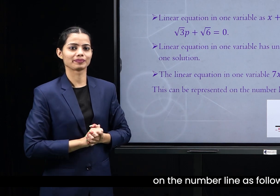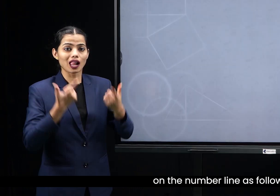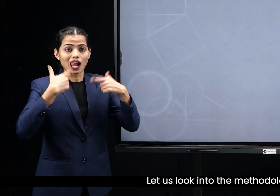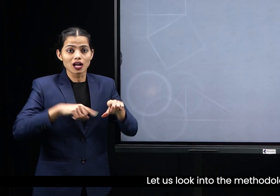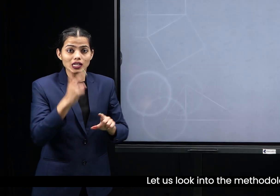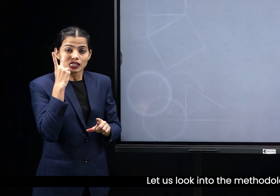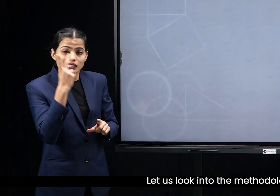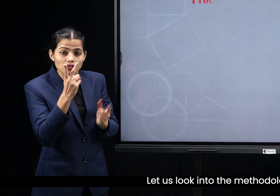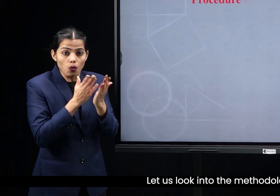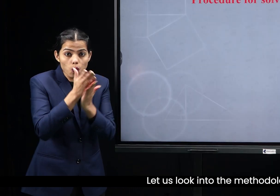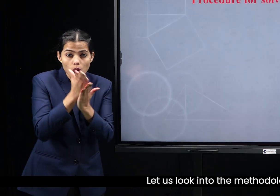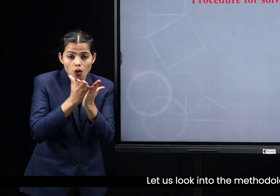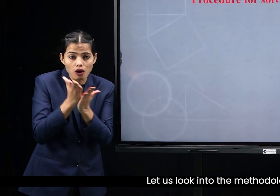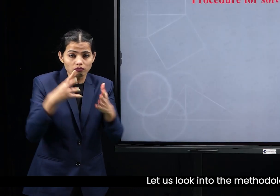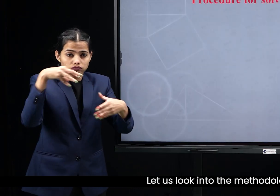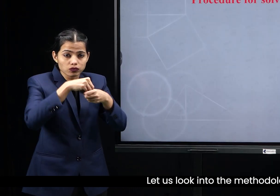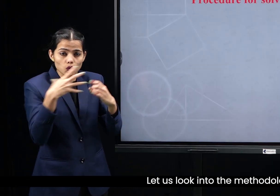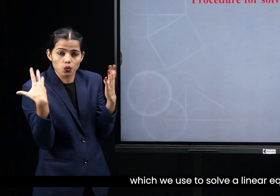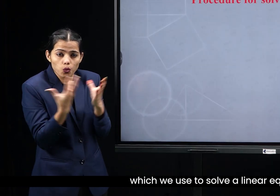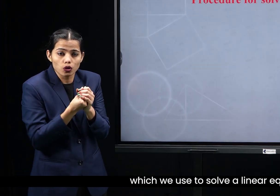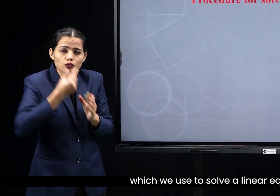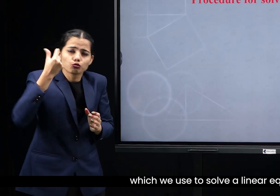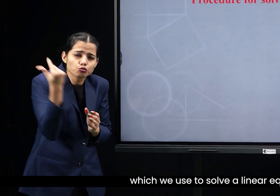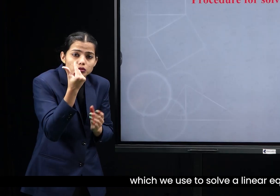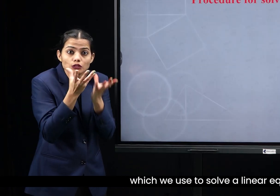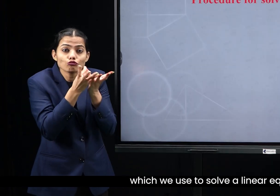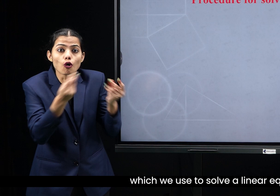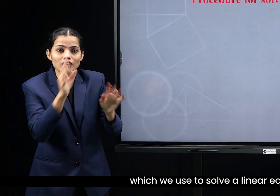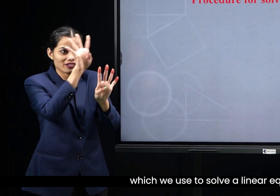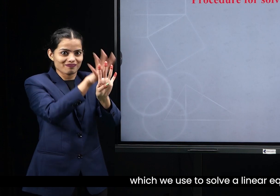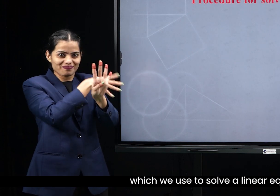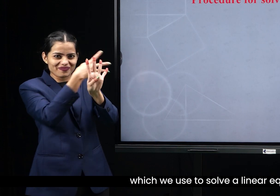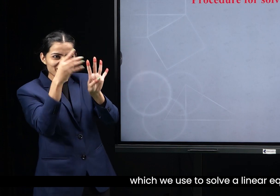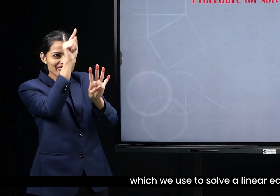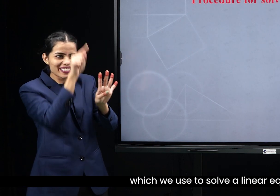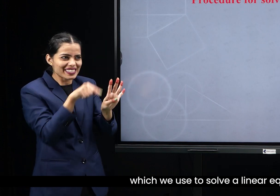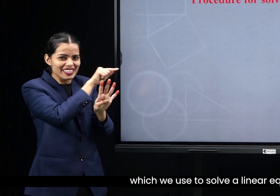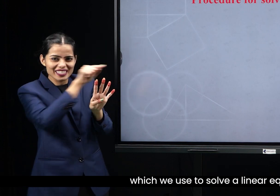Let us look into the methodology which we use to solve a linear equation.